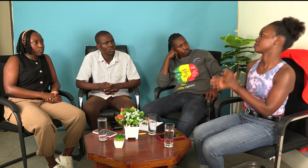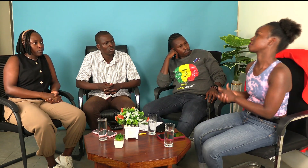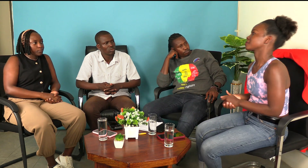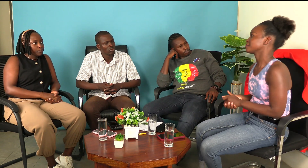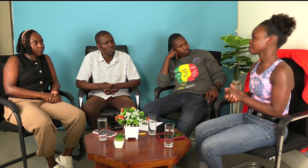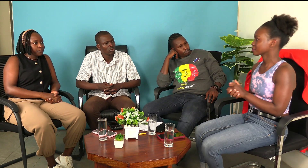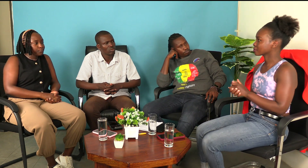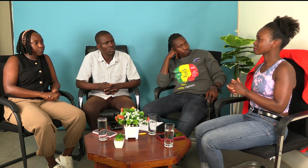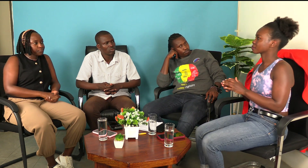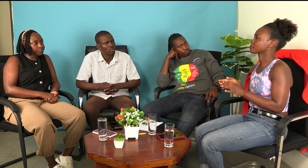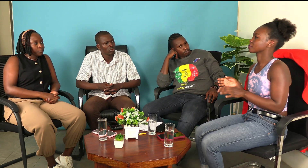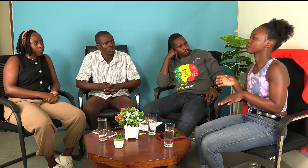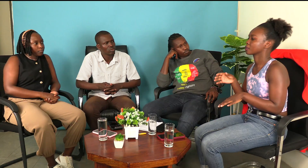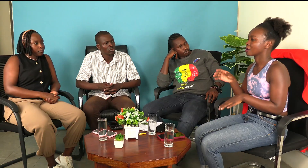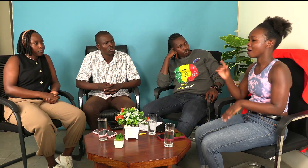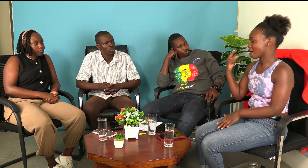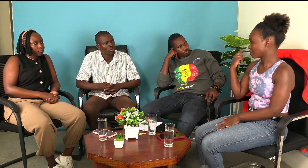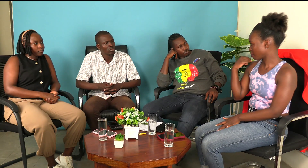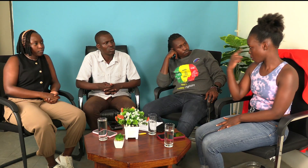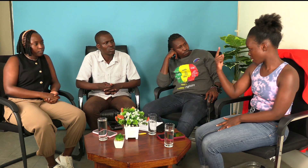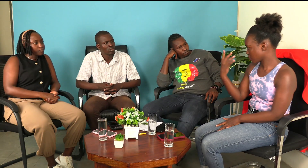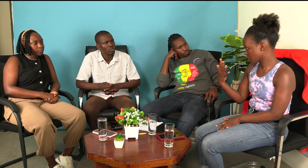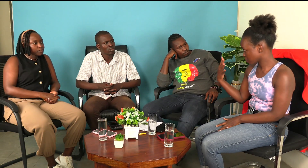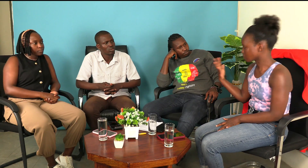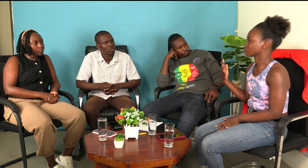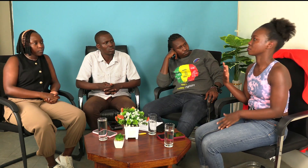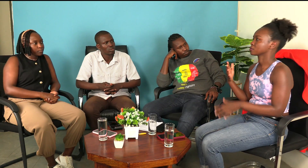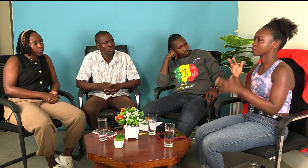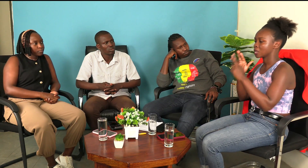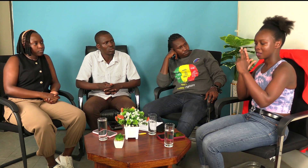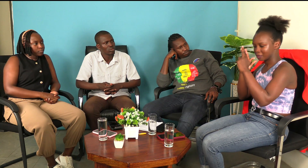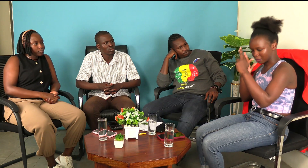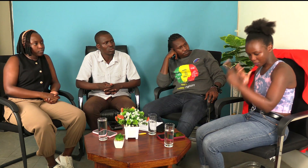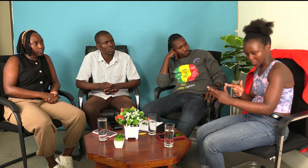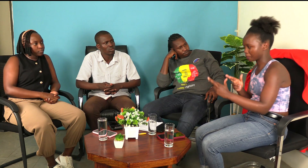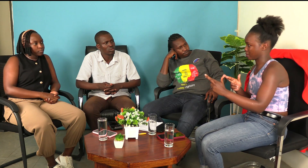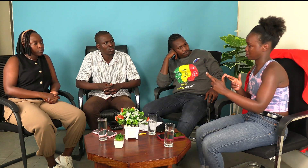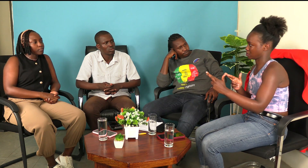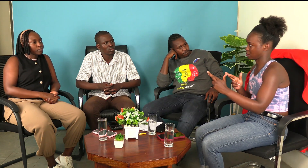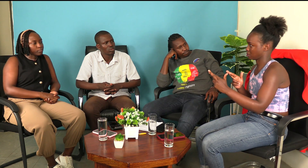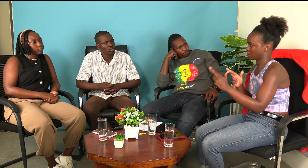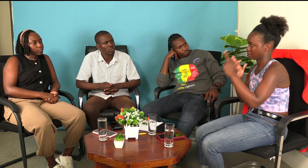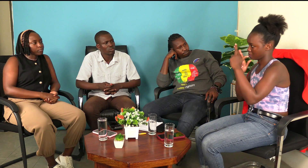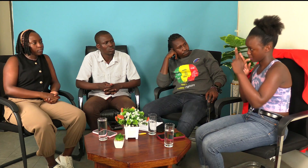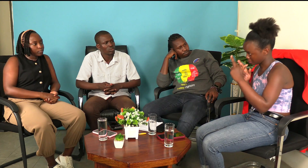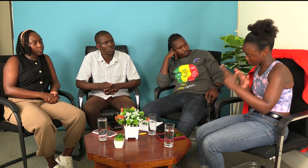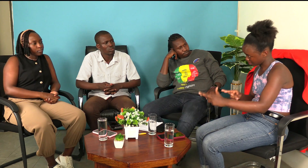That's a very good point. Let me add something on interpreter's role. The first thing is respect.